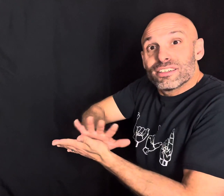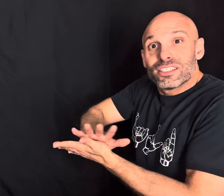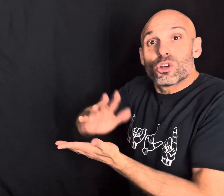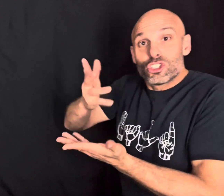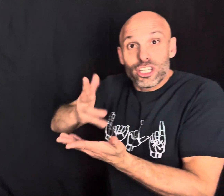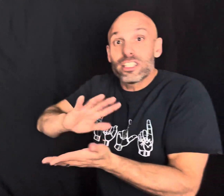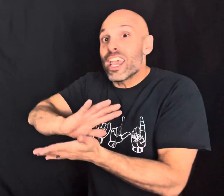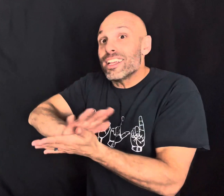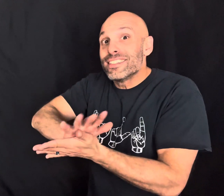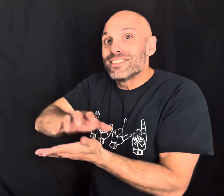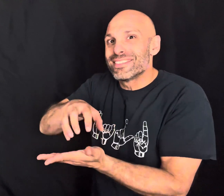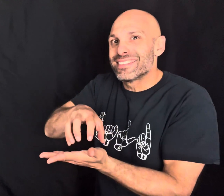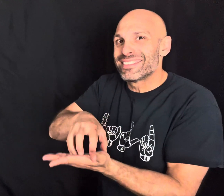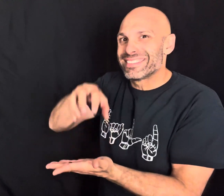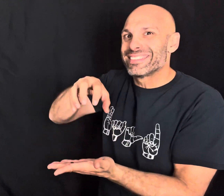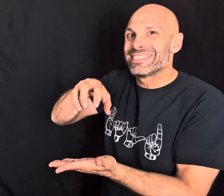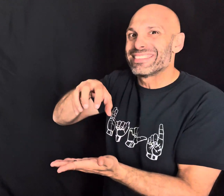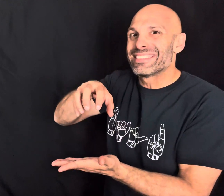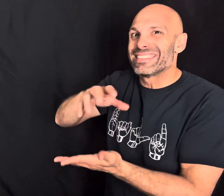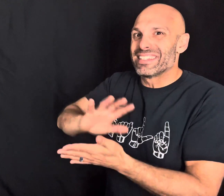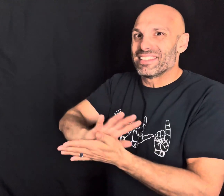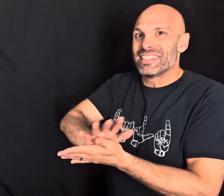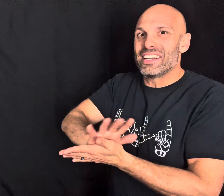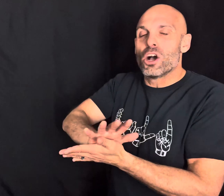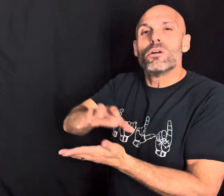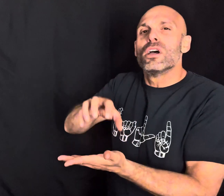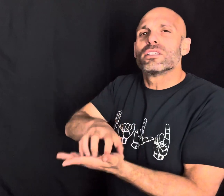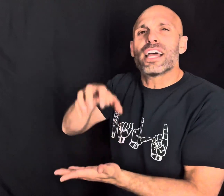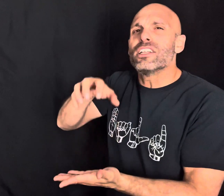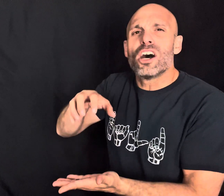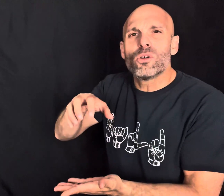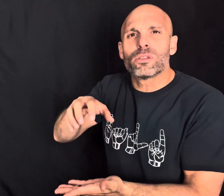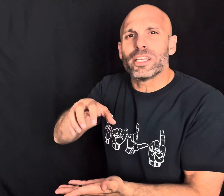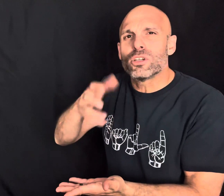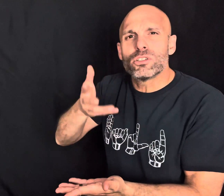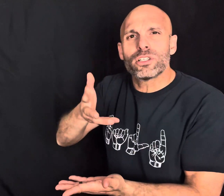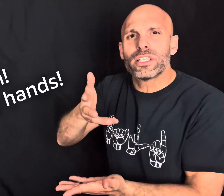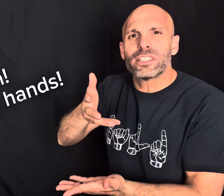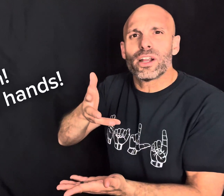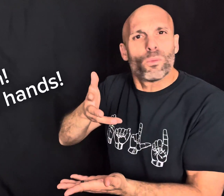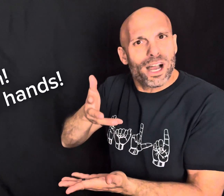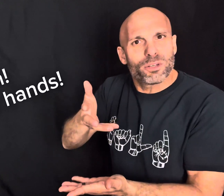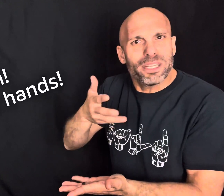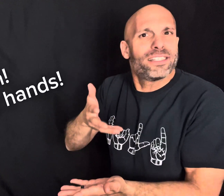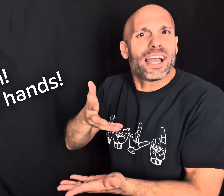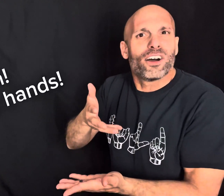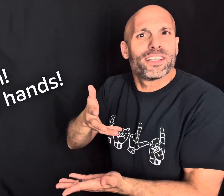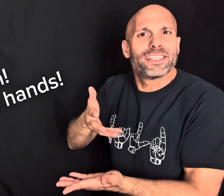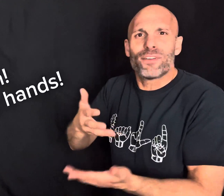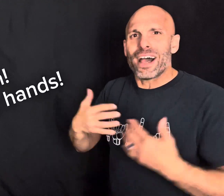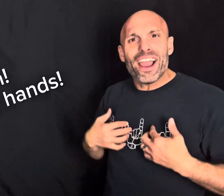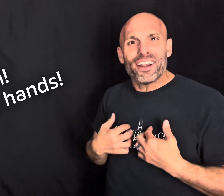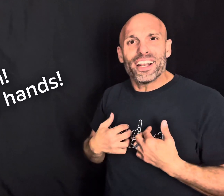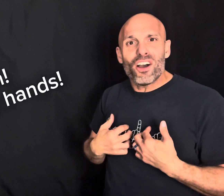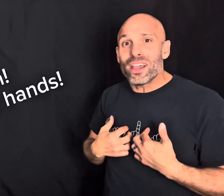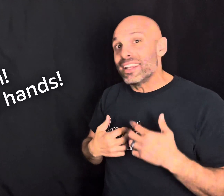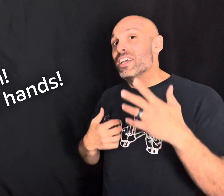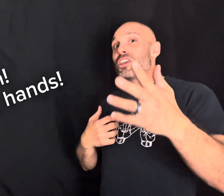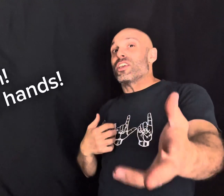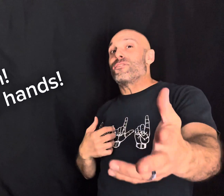So cheesecake. There you go. Sign along with me. Don't just sit there and watch me sign all this stuff. I already know it.